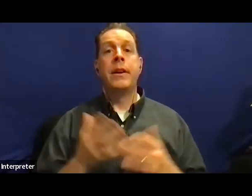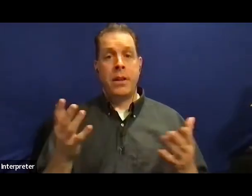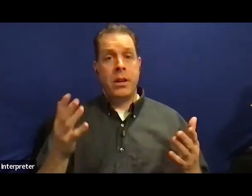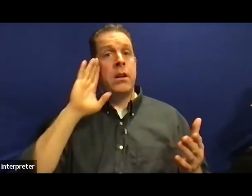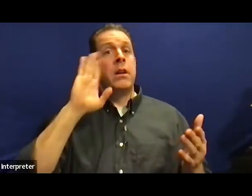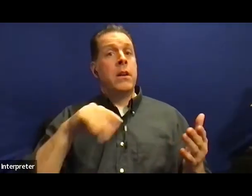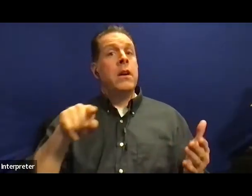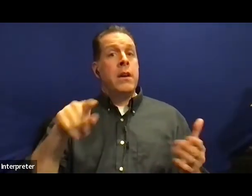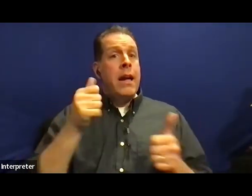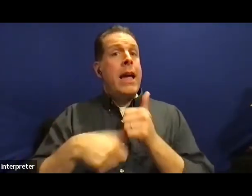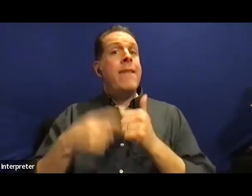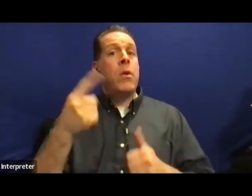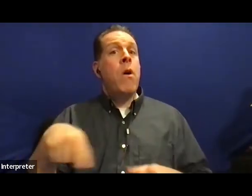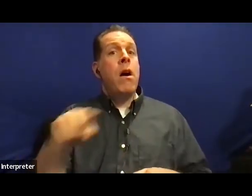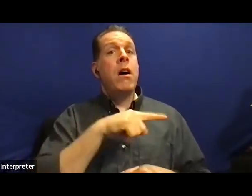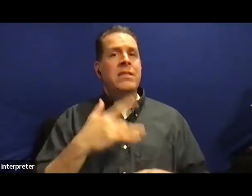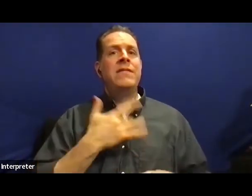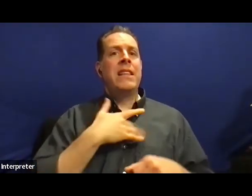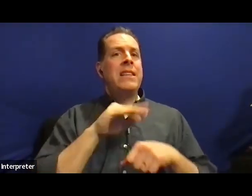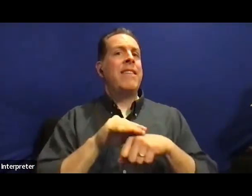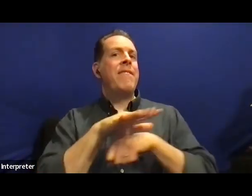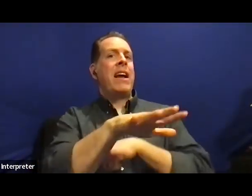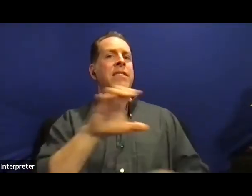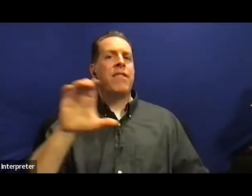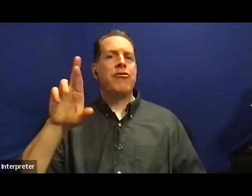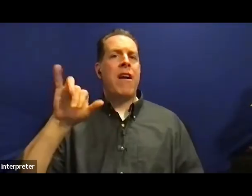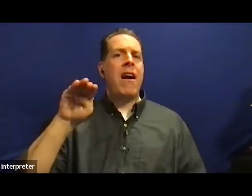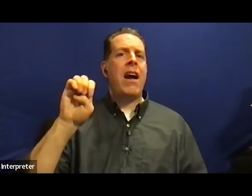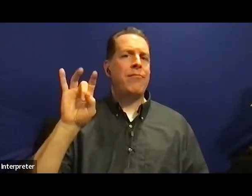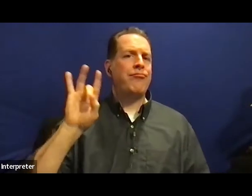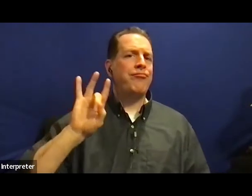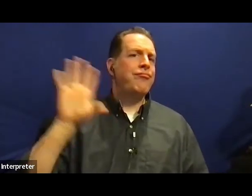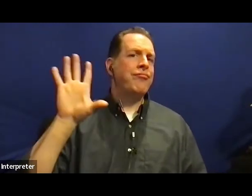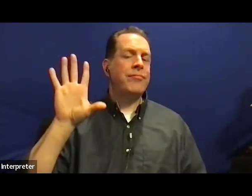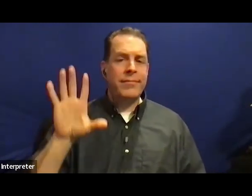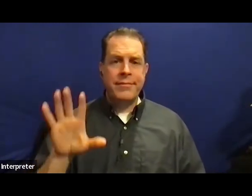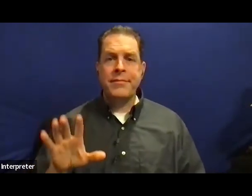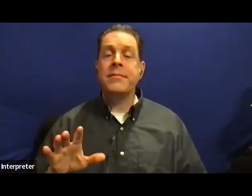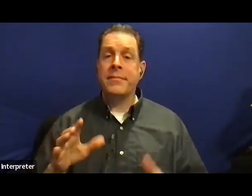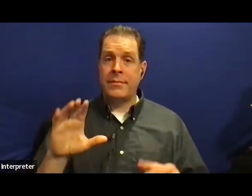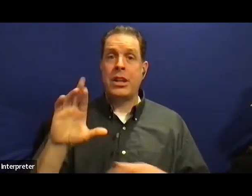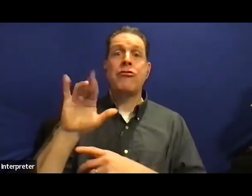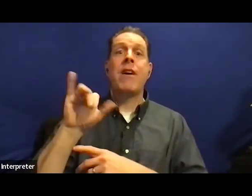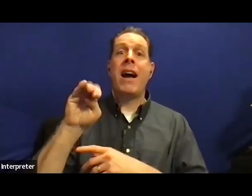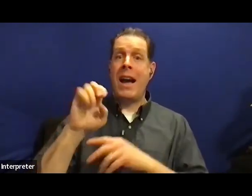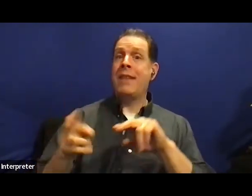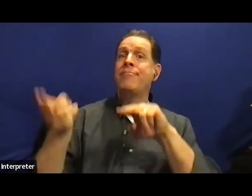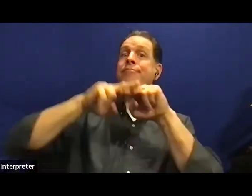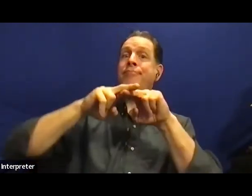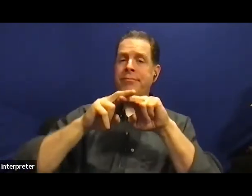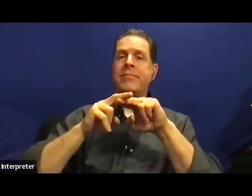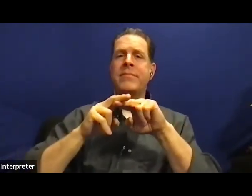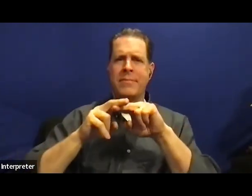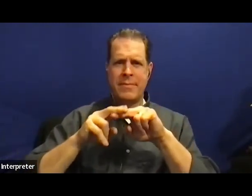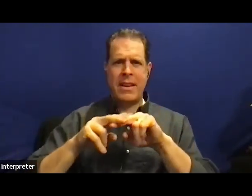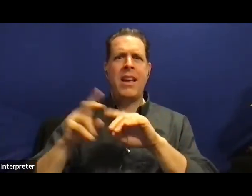that everyone is feeling the effects of these crimes. As crime continues to increase, the department is